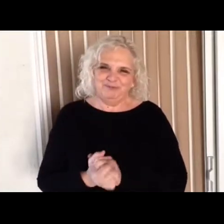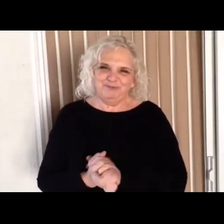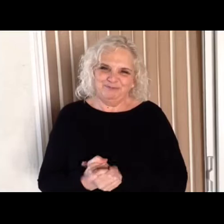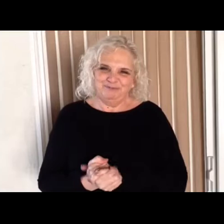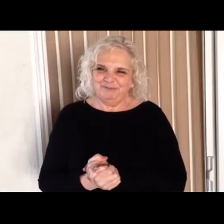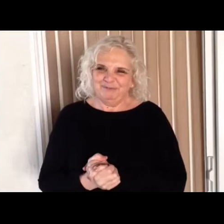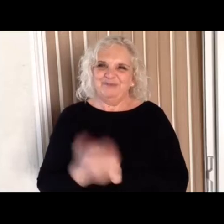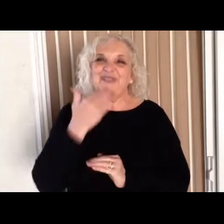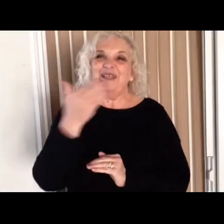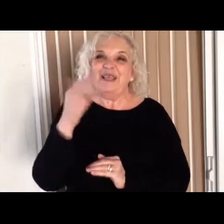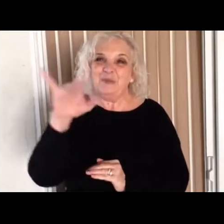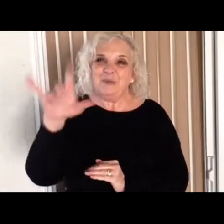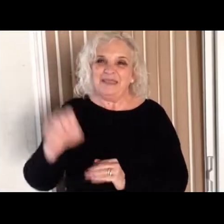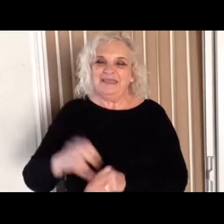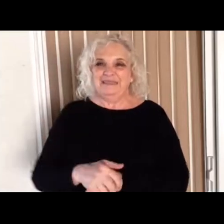Thank you, Millie.